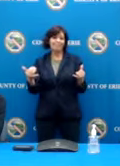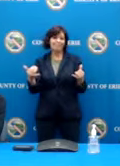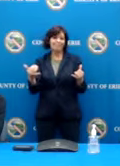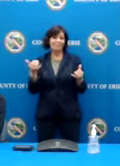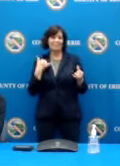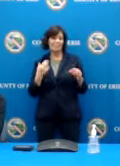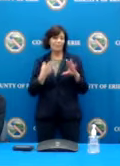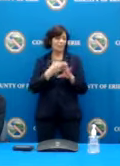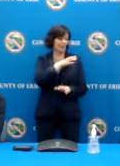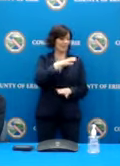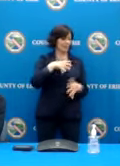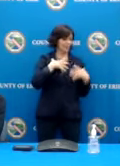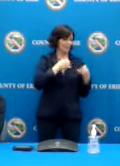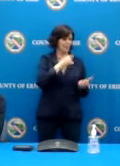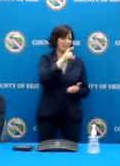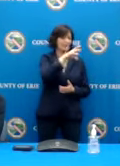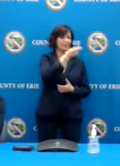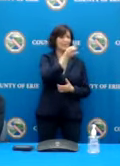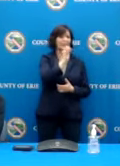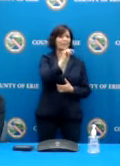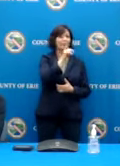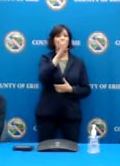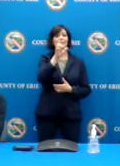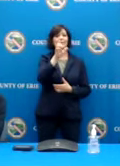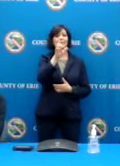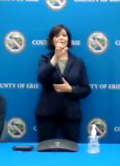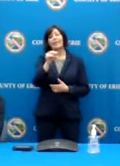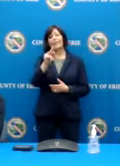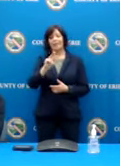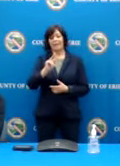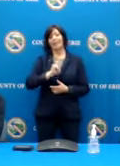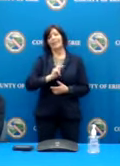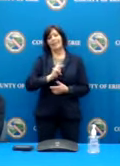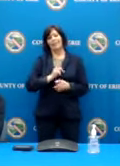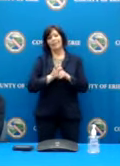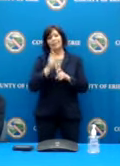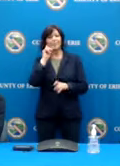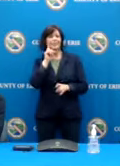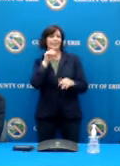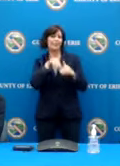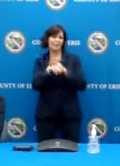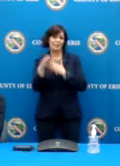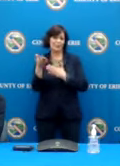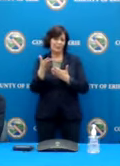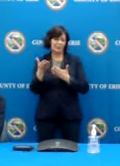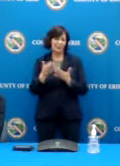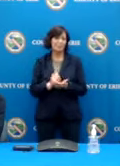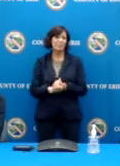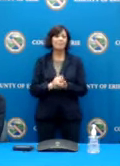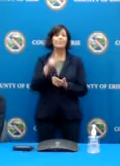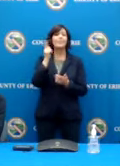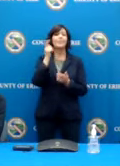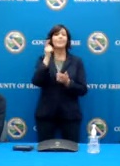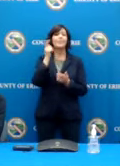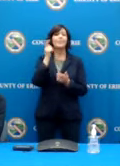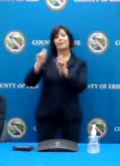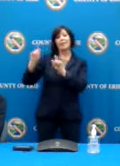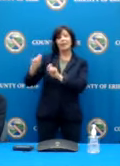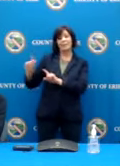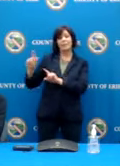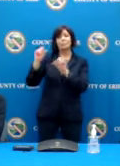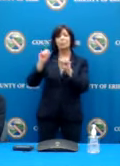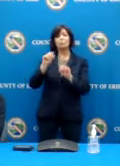by the Commissioner of Health, Dr. Gail Burstein, as well as Karen Gambino from Deaf Access Services. The slides, which we'll be talking about, are